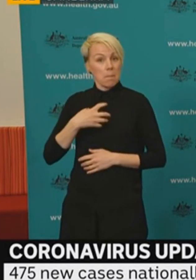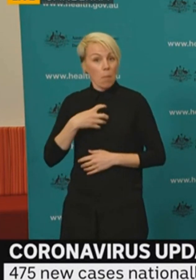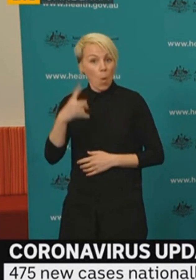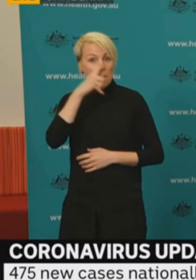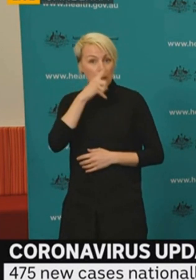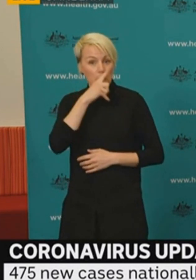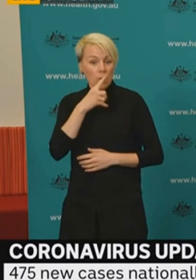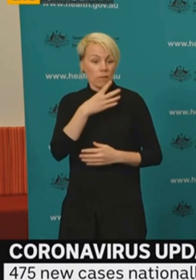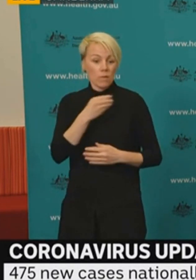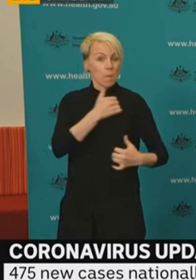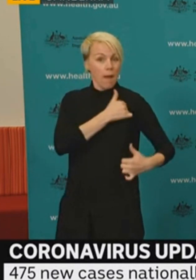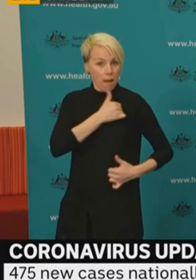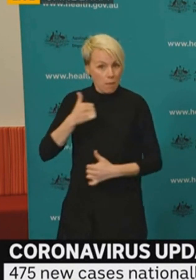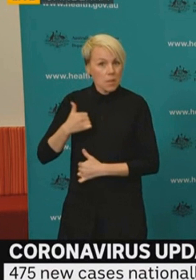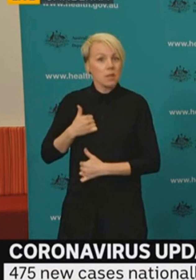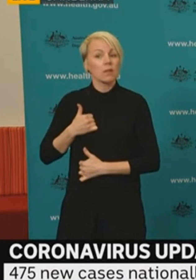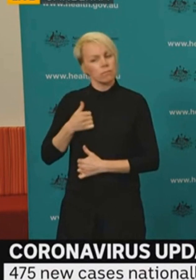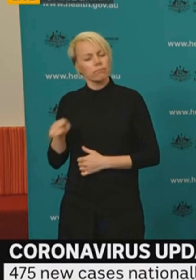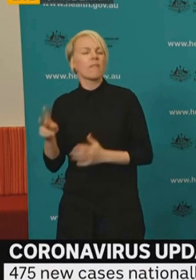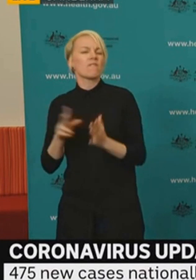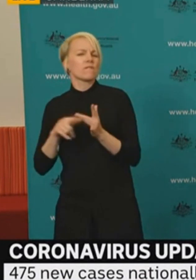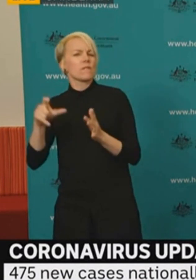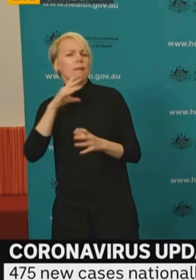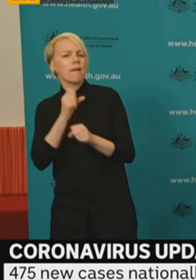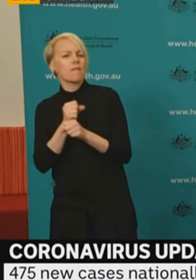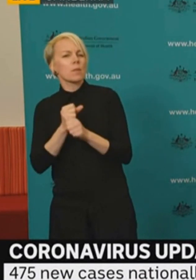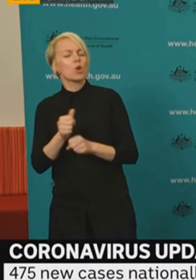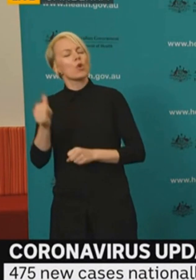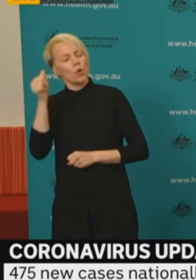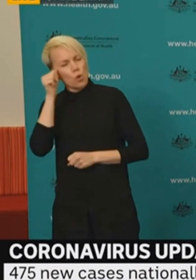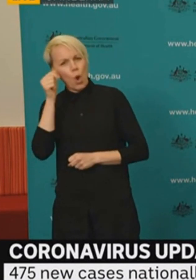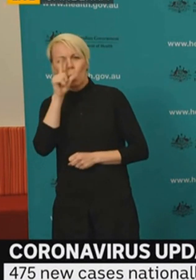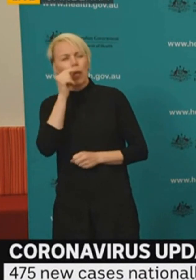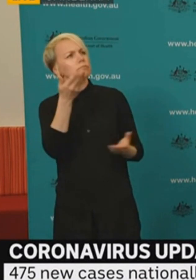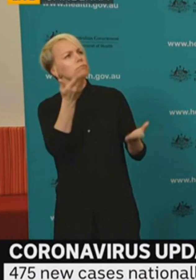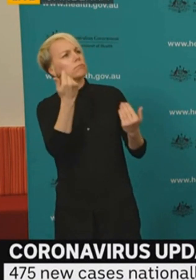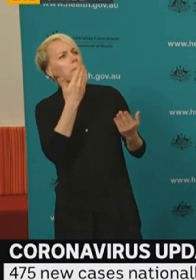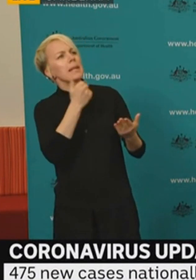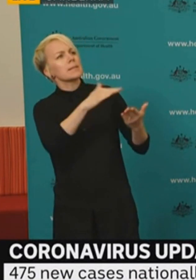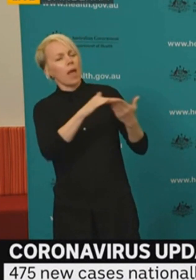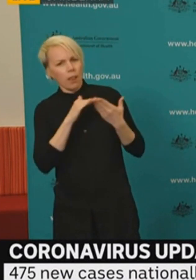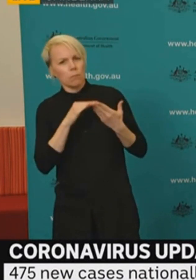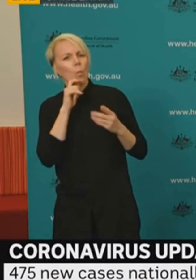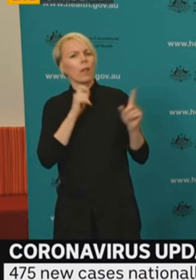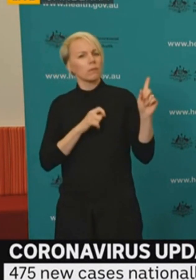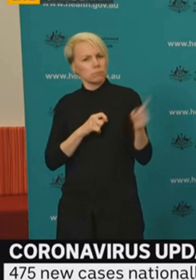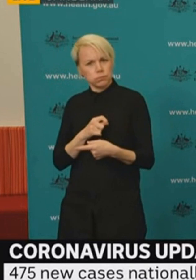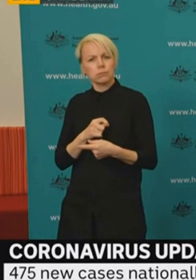the Victorian Government, that they are available, that additional ADF resources are available if Victoria needs